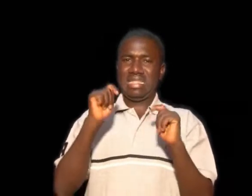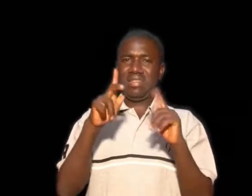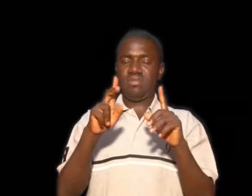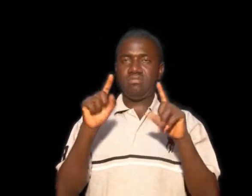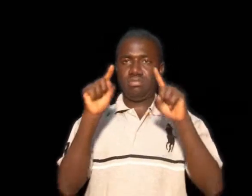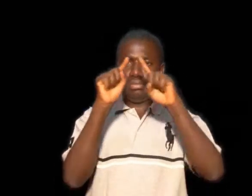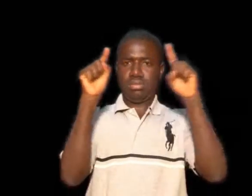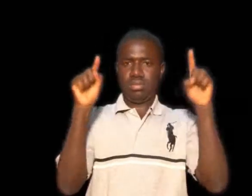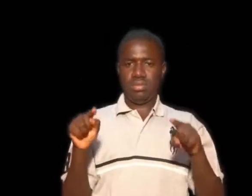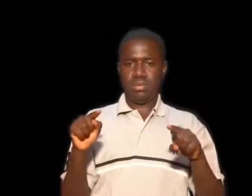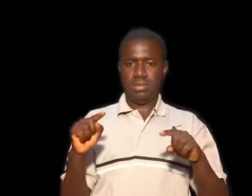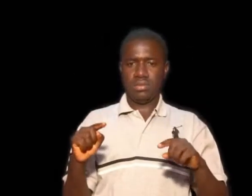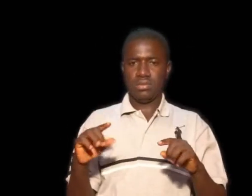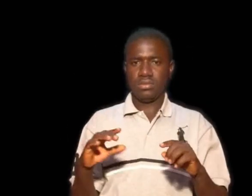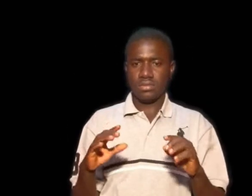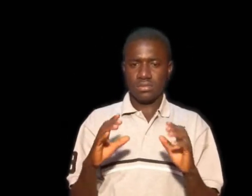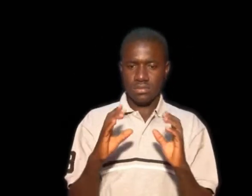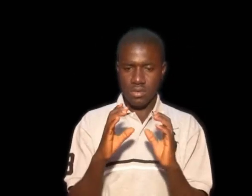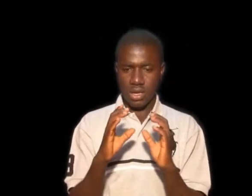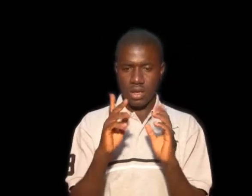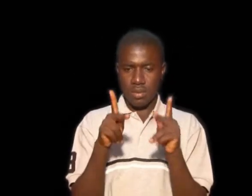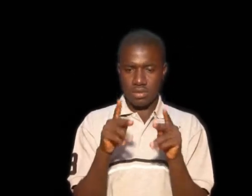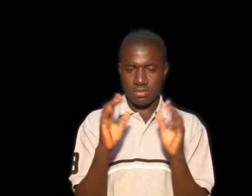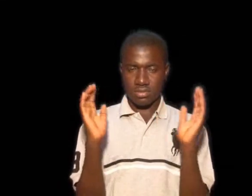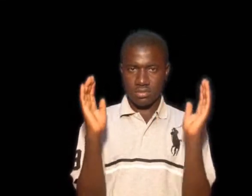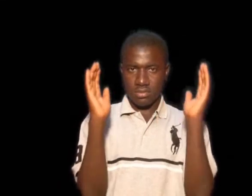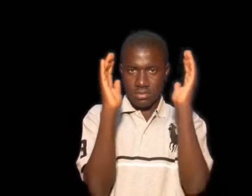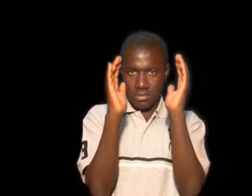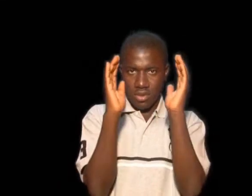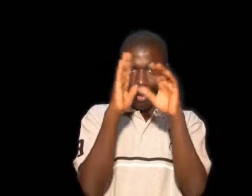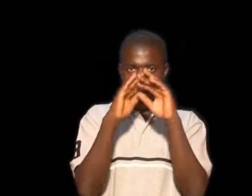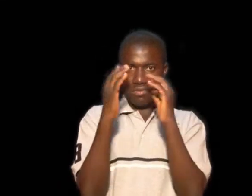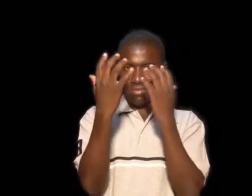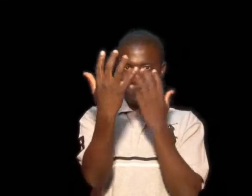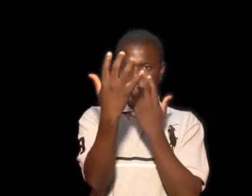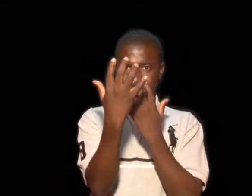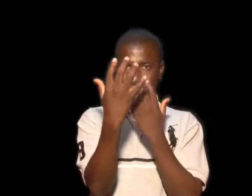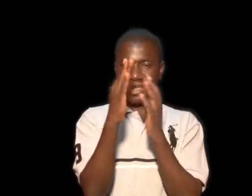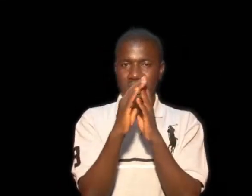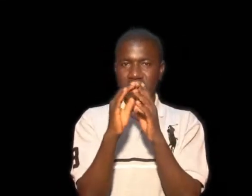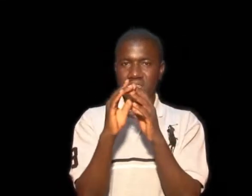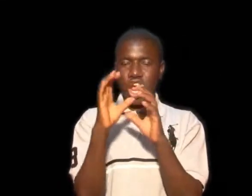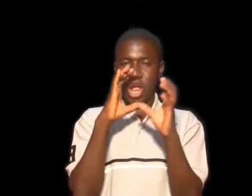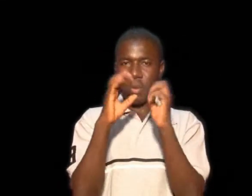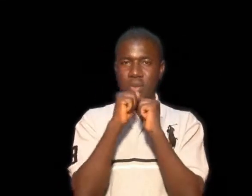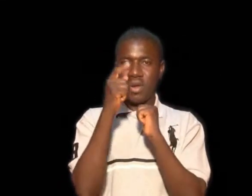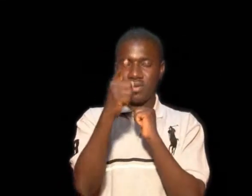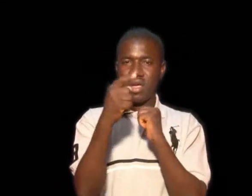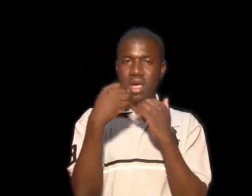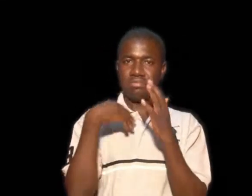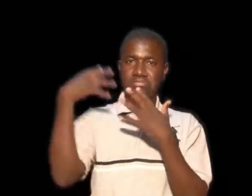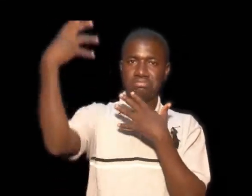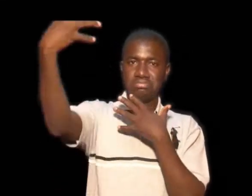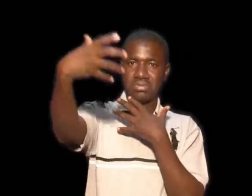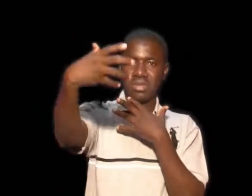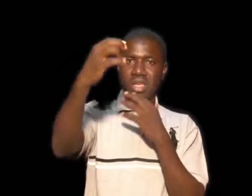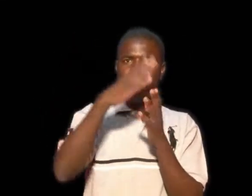a person who is deaf-blind to communicate with sighted people. The device has a keyboard with a liquid crystal